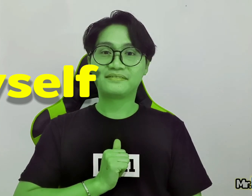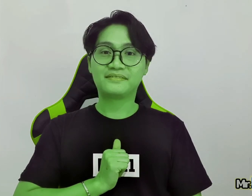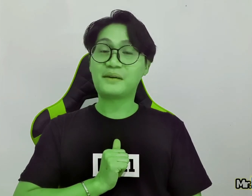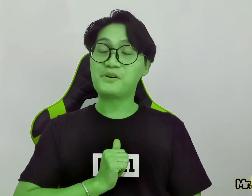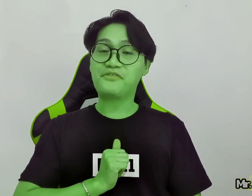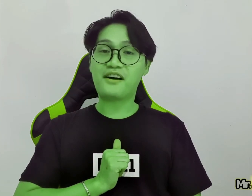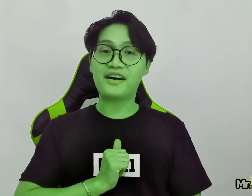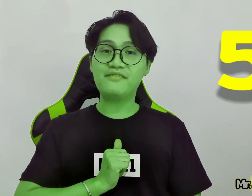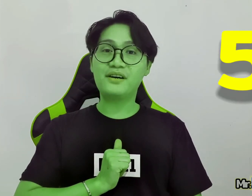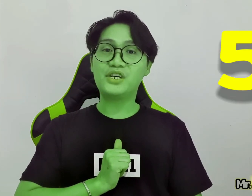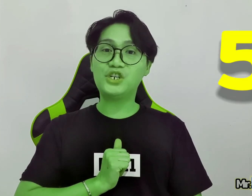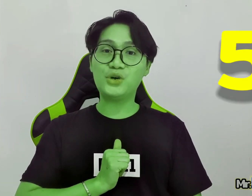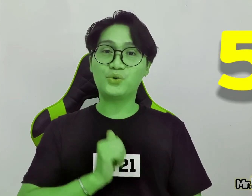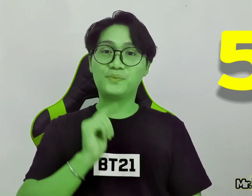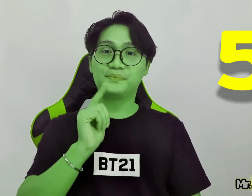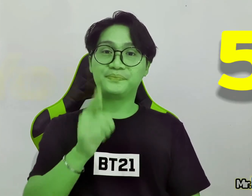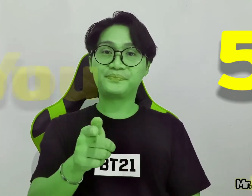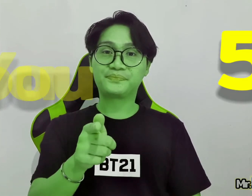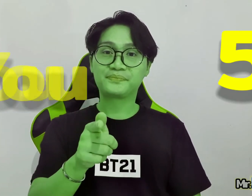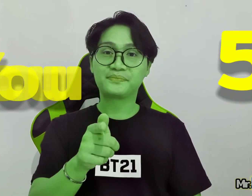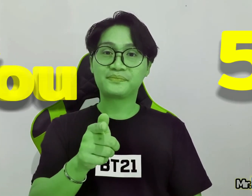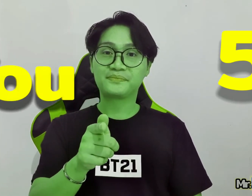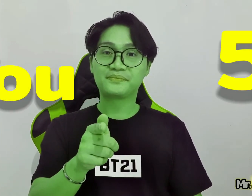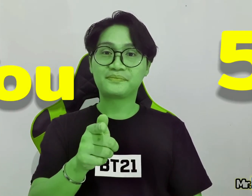Number 5, you.